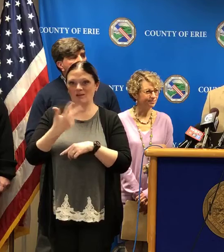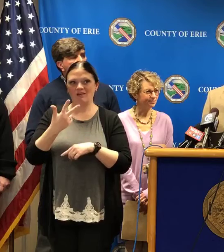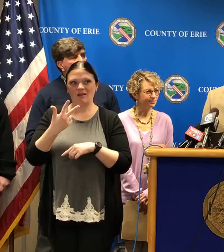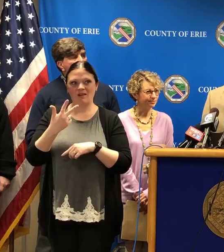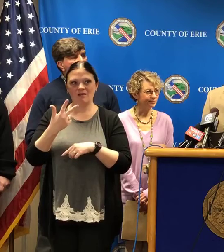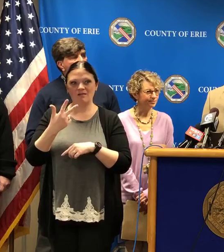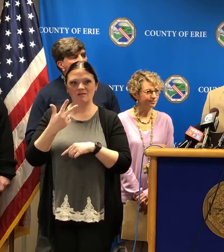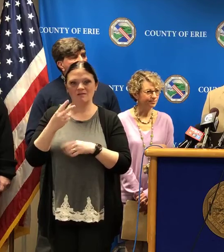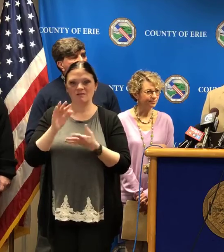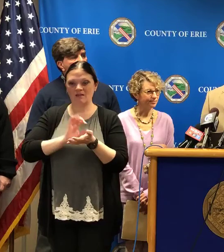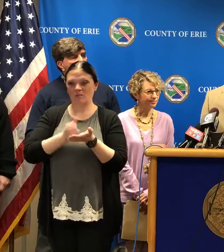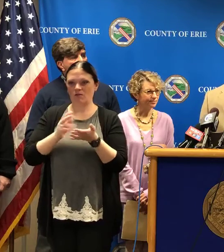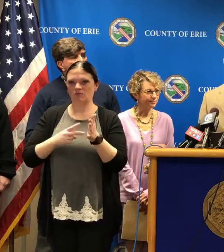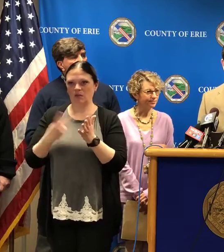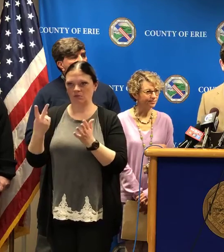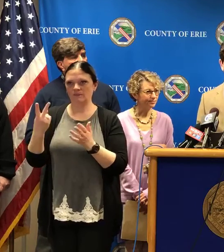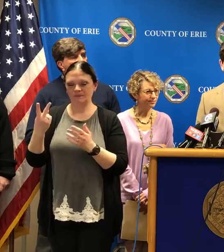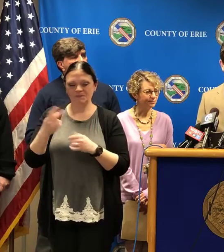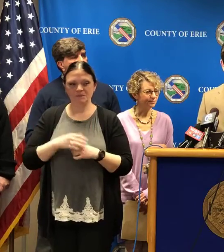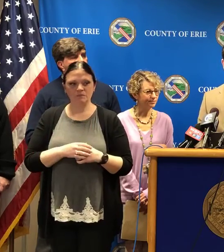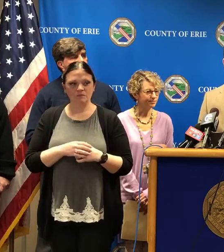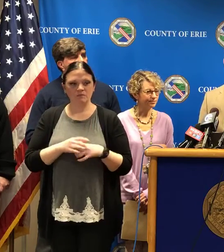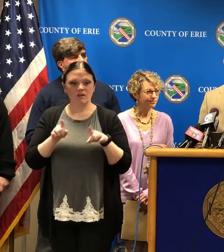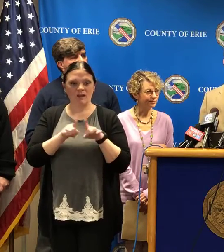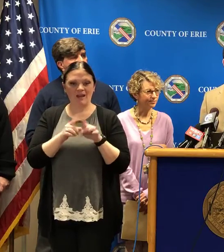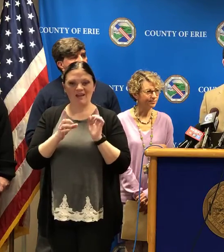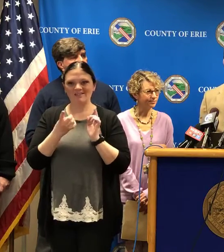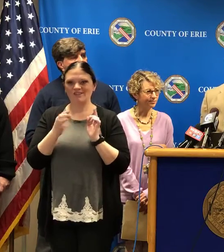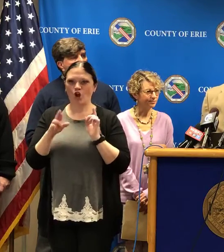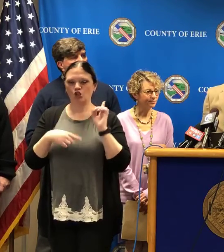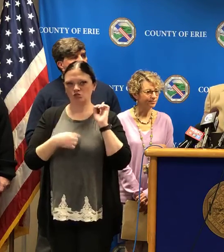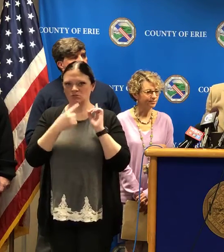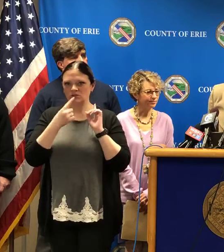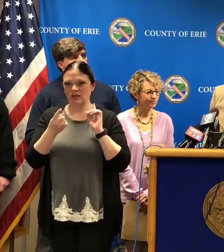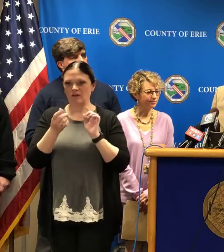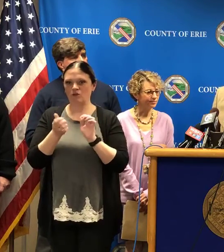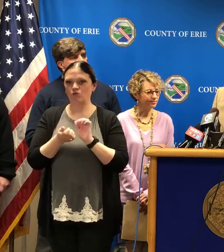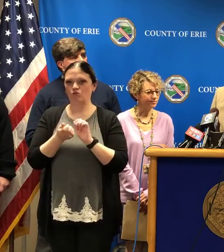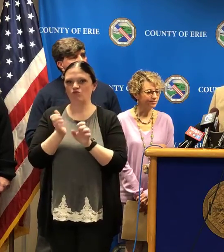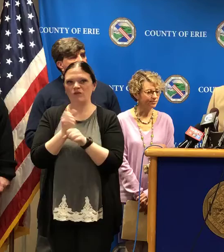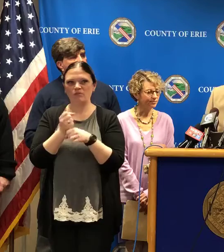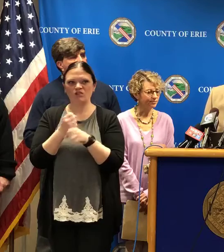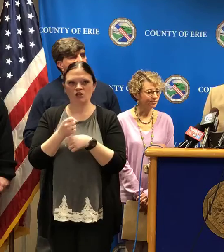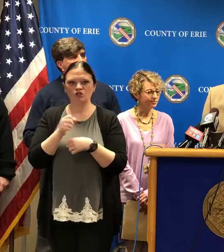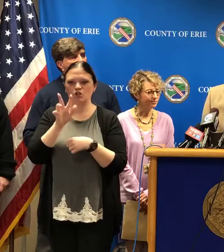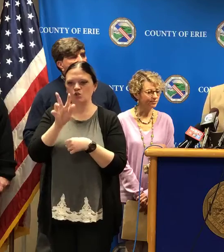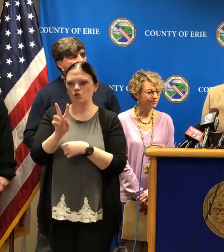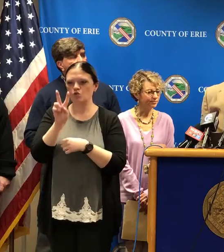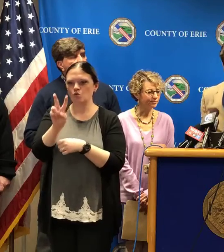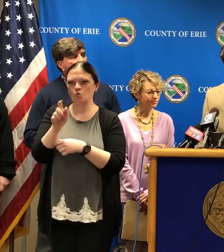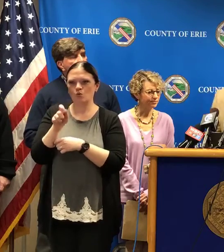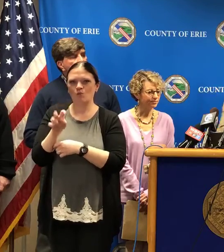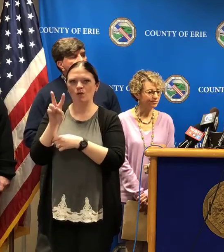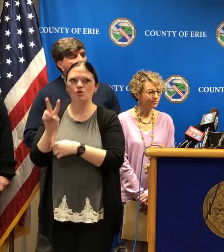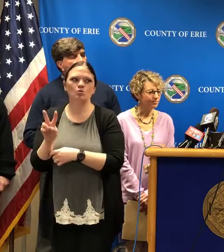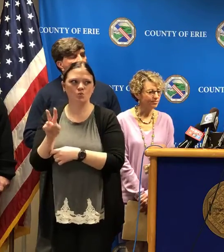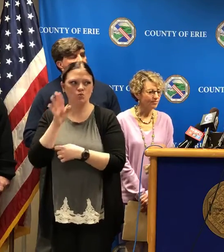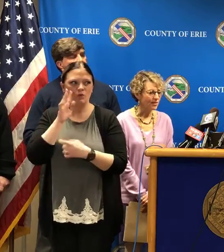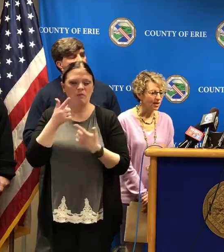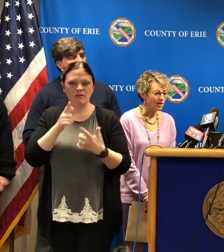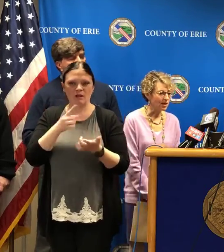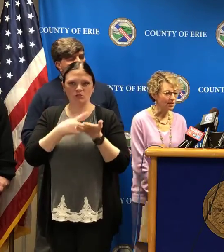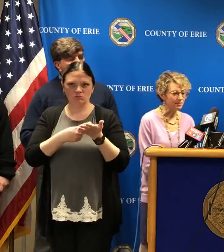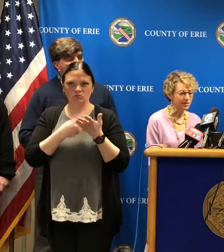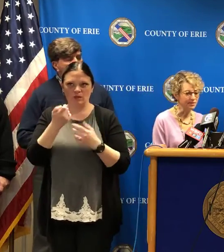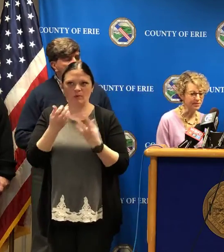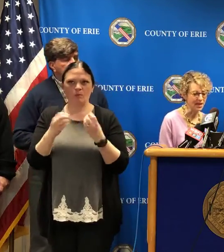in the United States. As the doc was saying, the reproduction rate of this is about 2.2. I'll let her talk a little bit more about